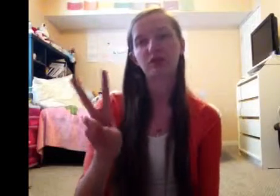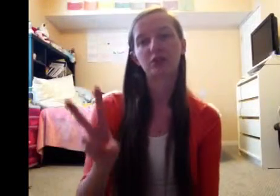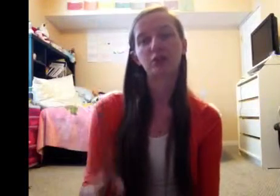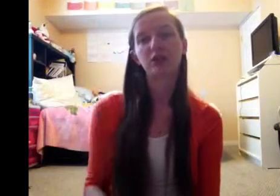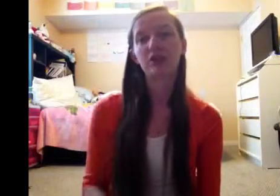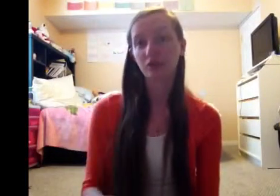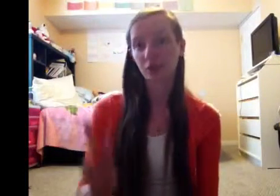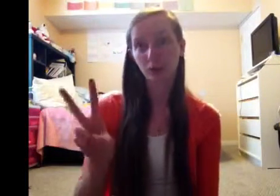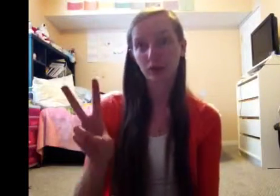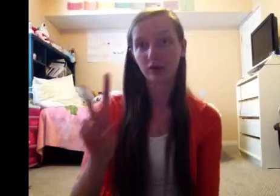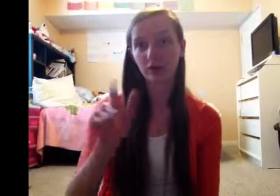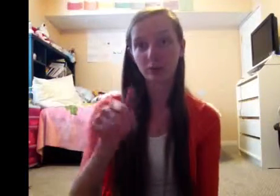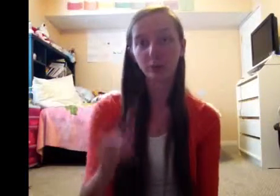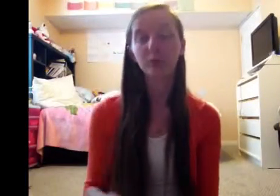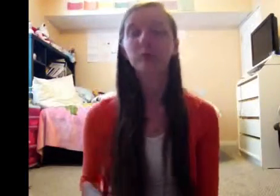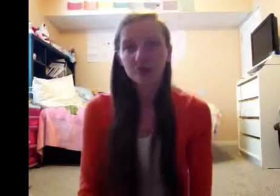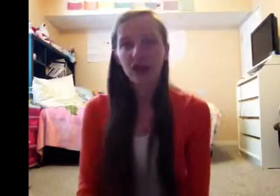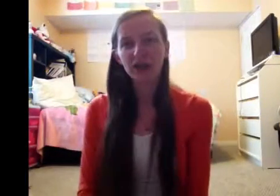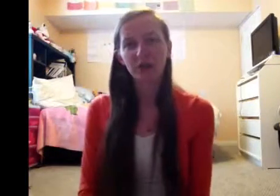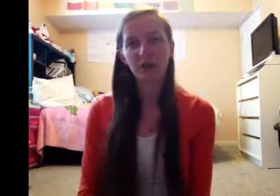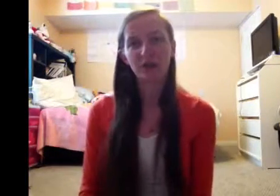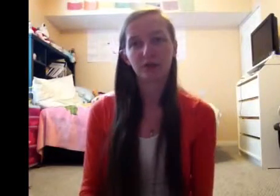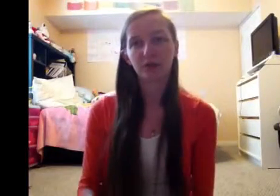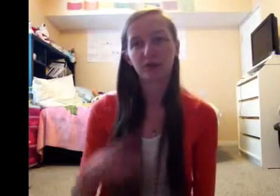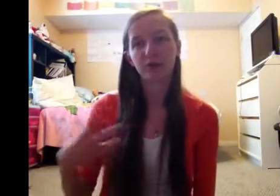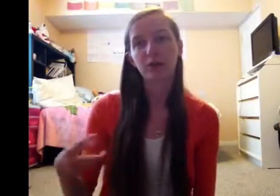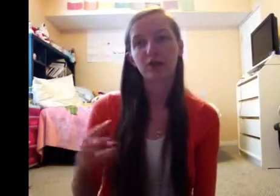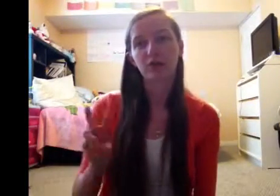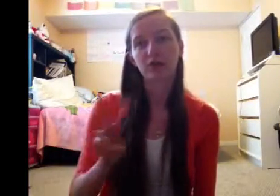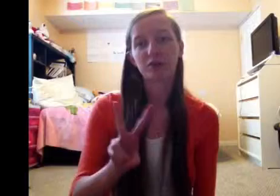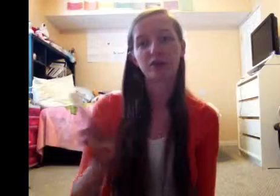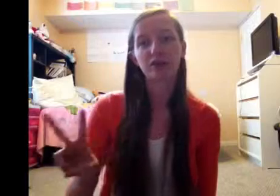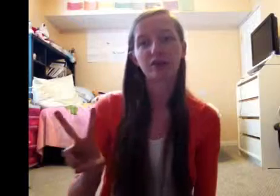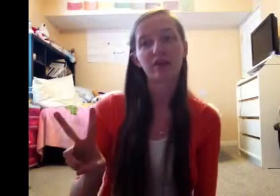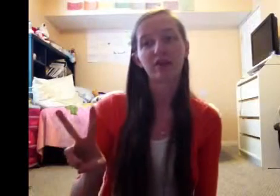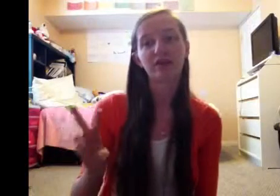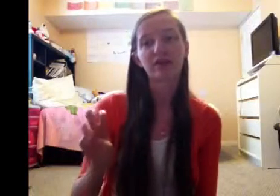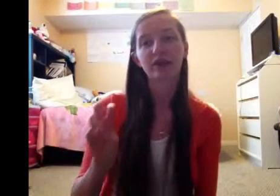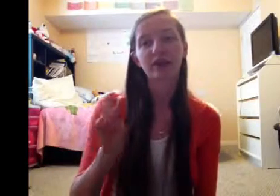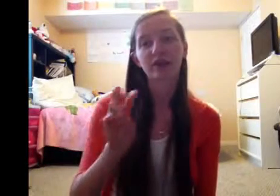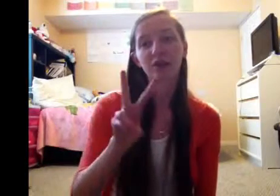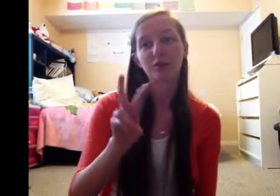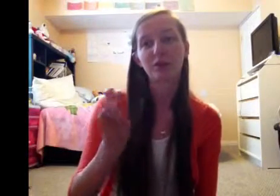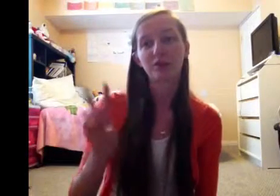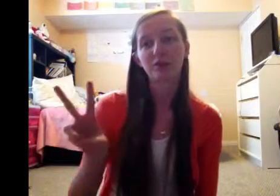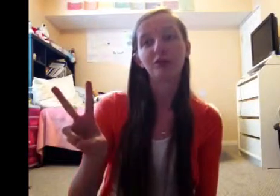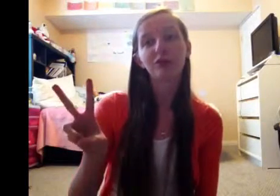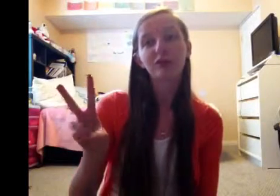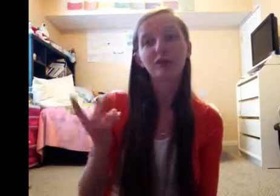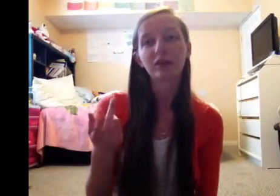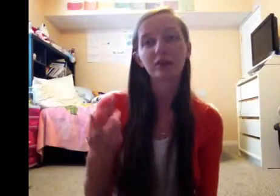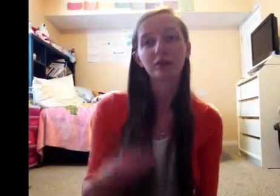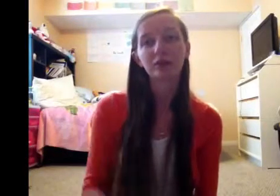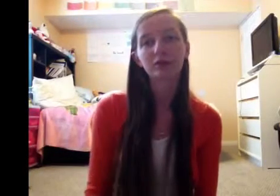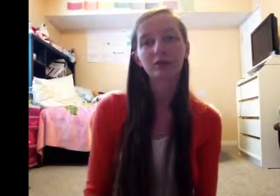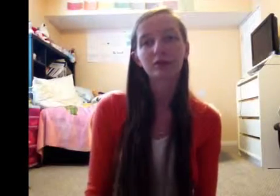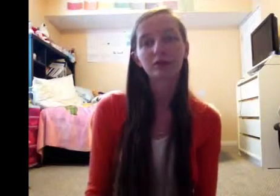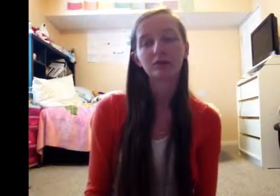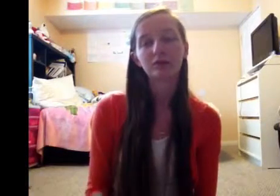2. 22 is the only one that does that, remember? I just remember that 22 is the only one that does that, because, like, it's the only pair of 2s, so